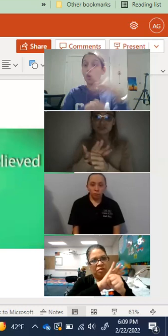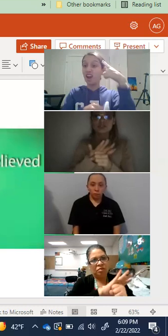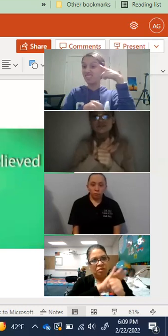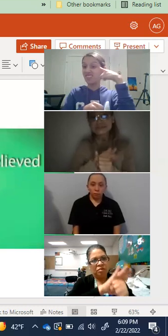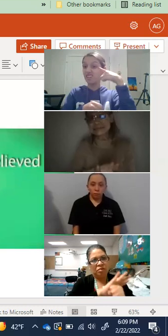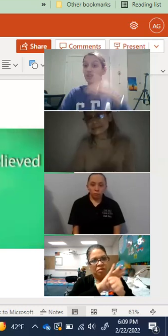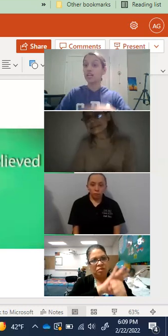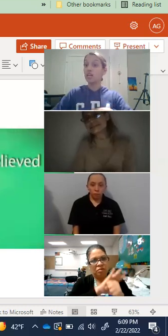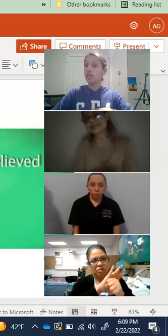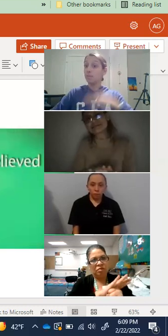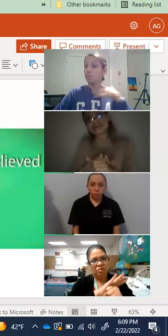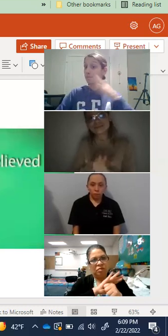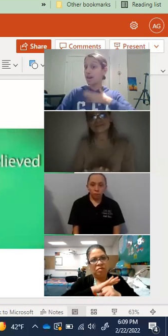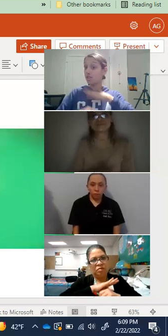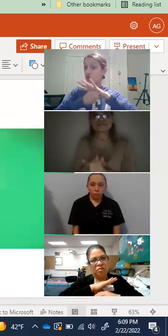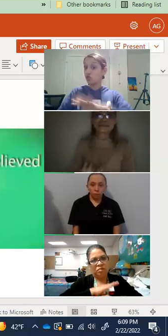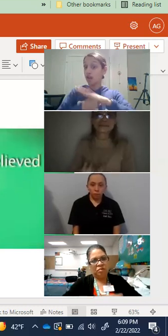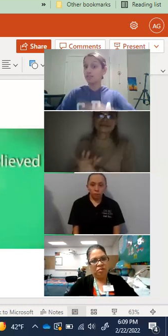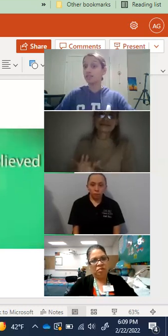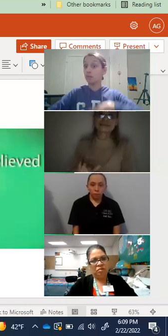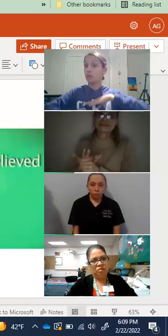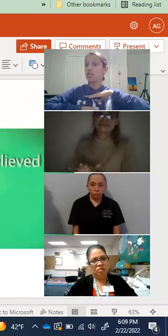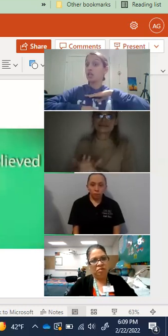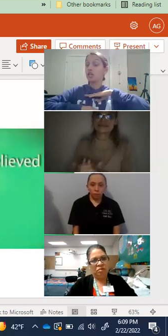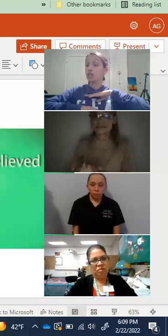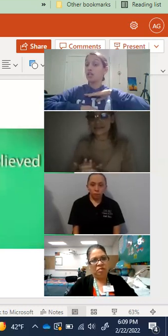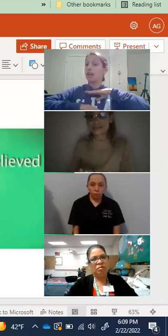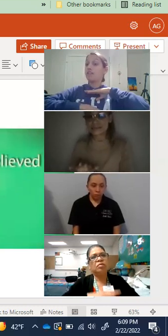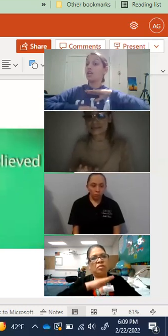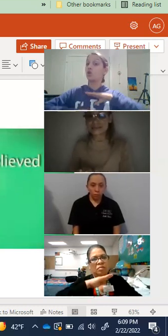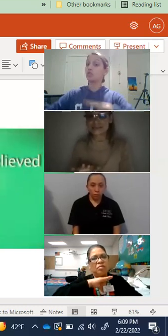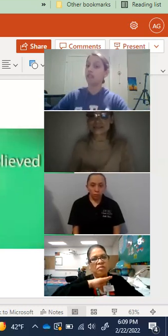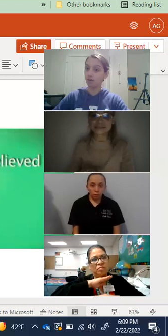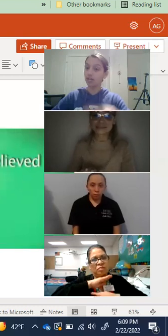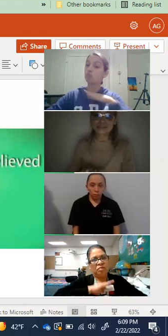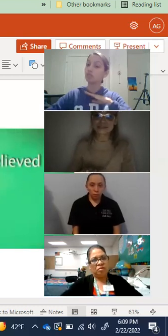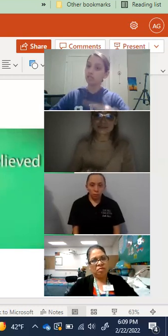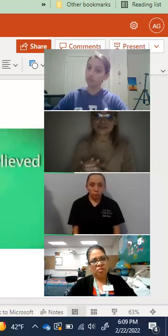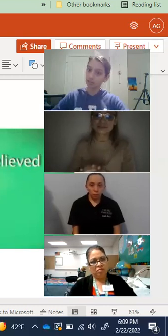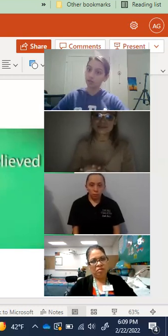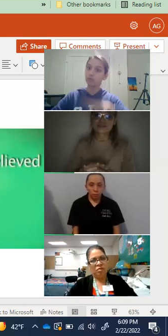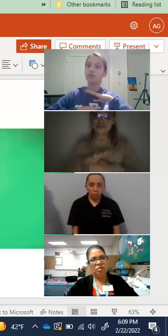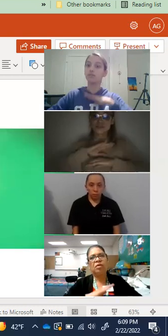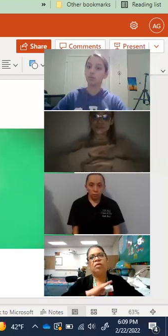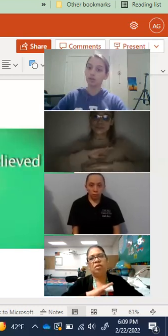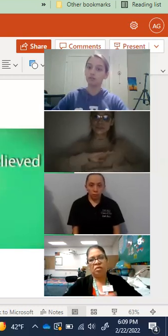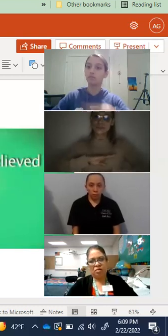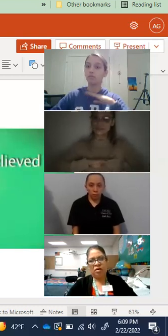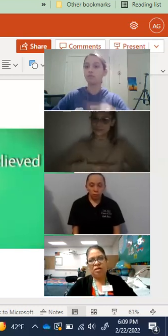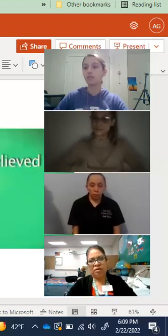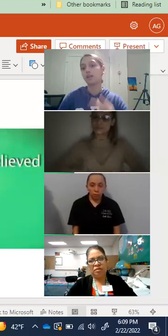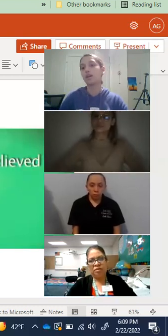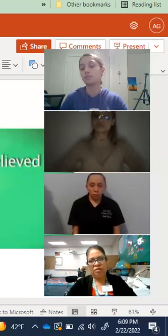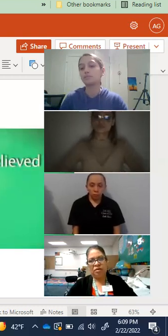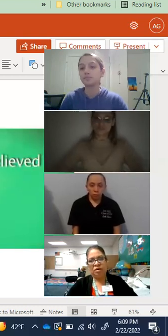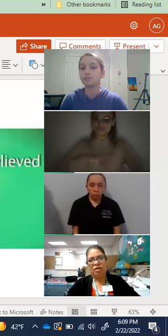And so I think of like my stress is up here and then it goes down. Like I'm relieved a little bit, or